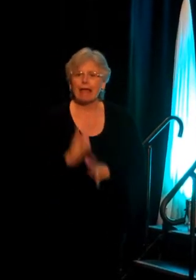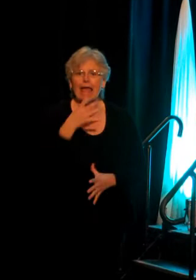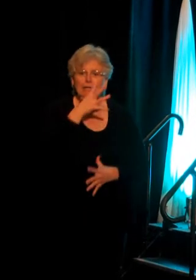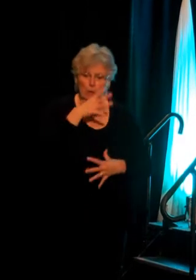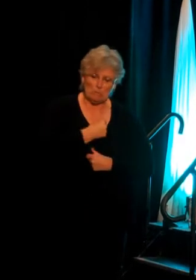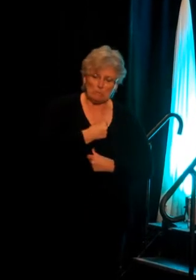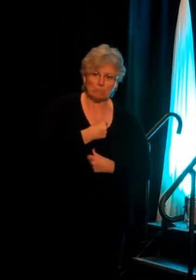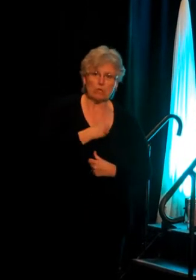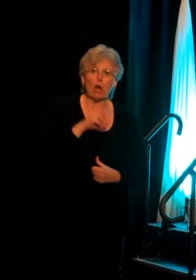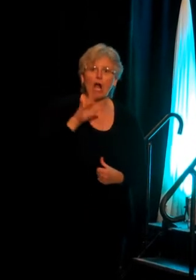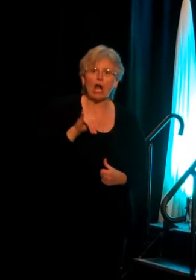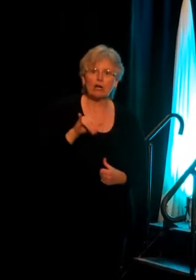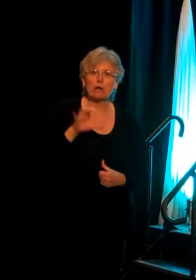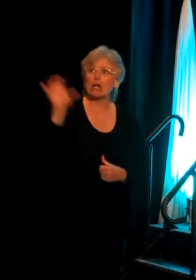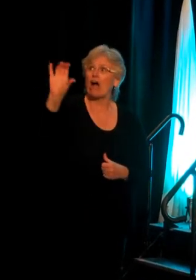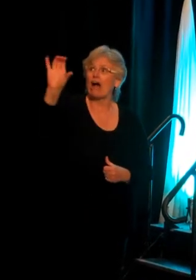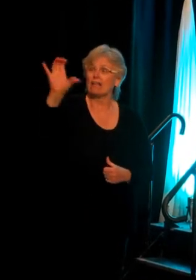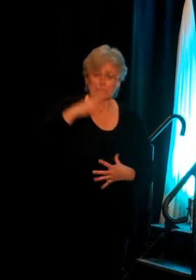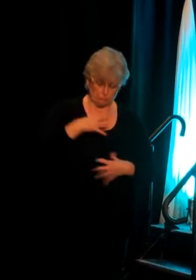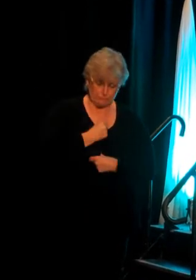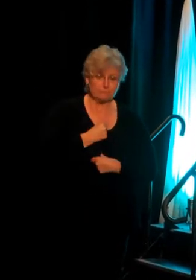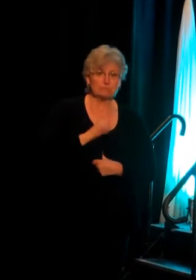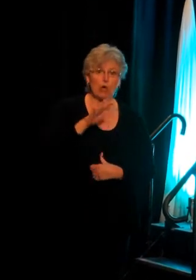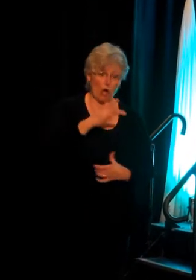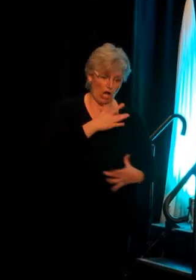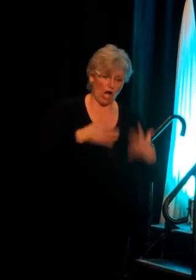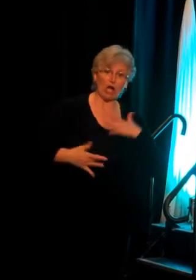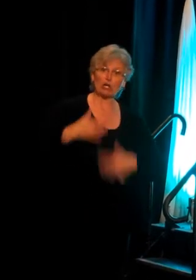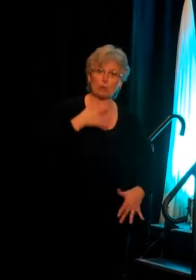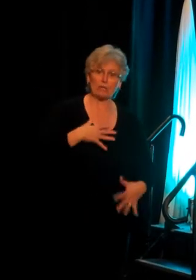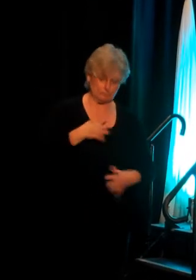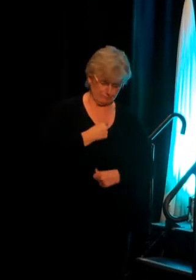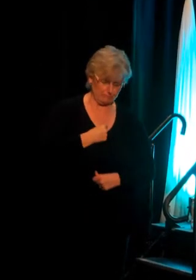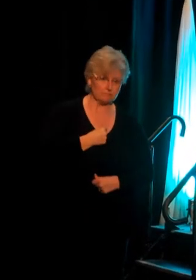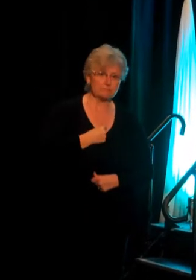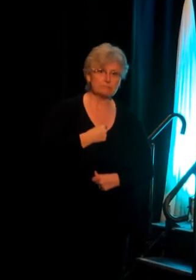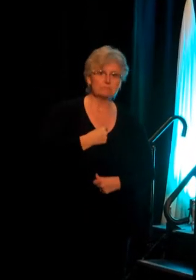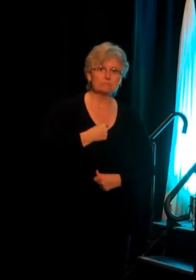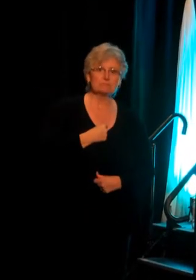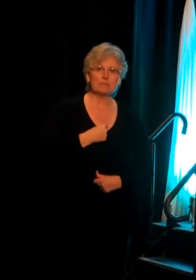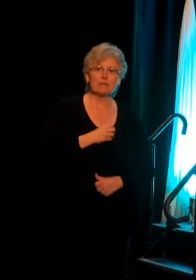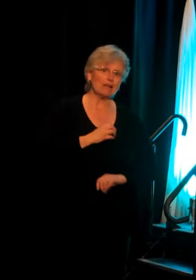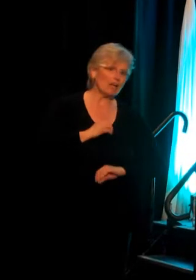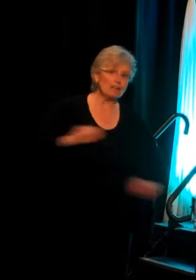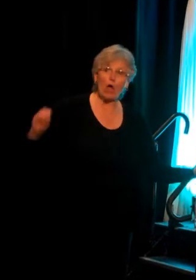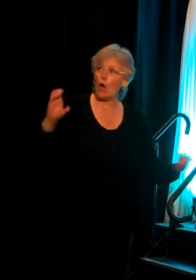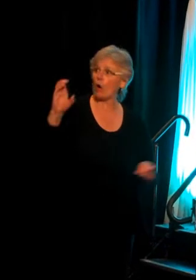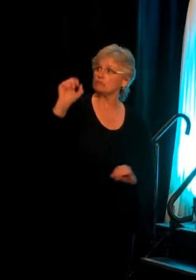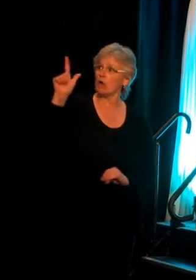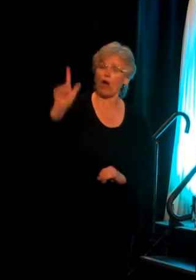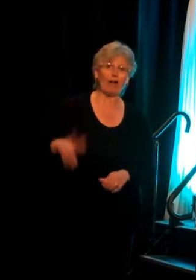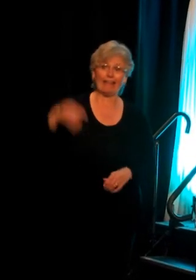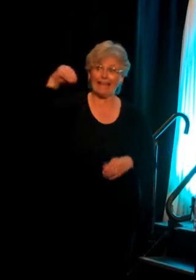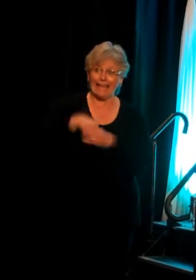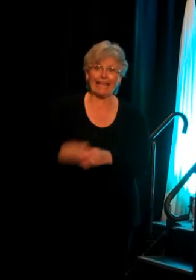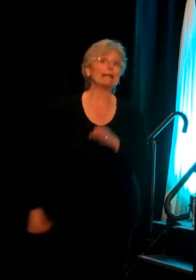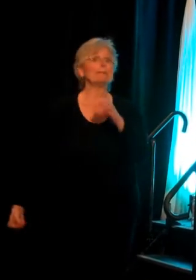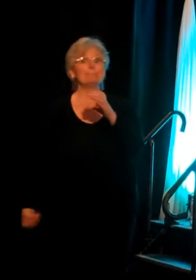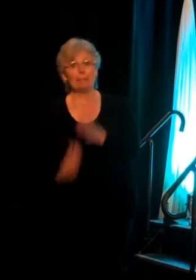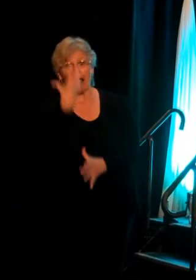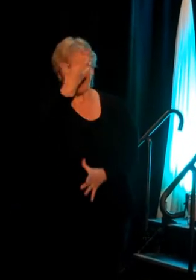arteries. Cholesterol clogs arteries. There is no cholesterol in